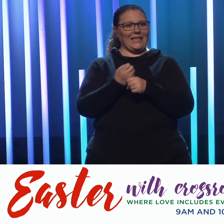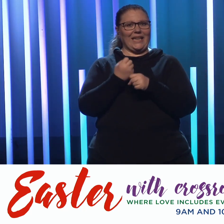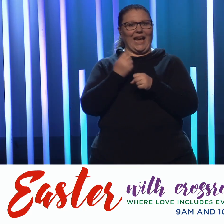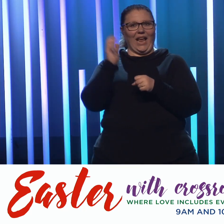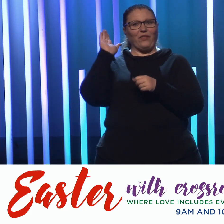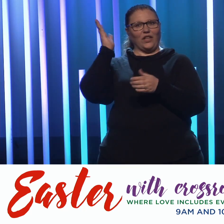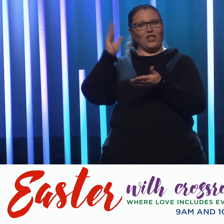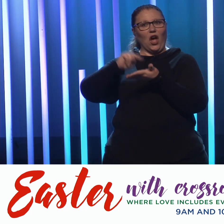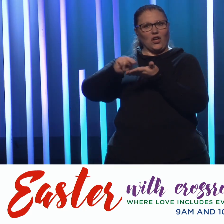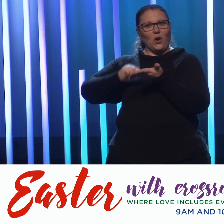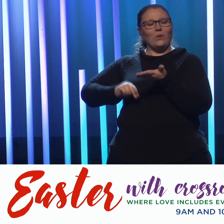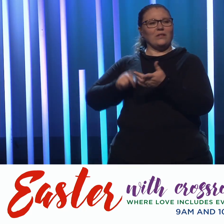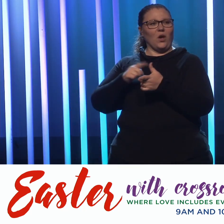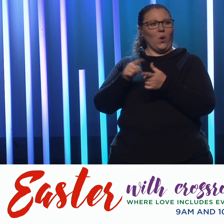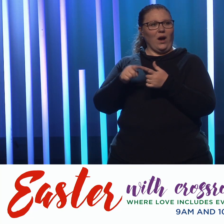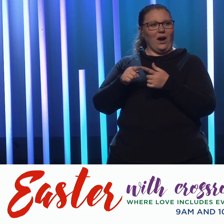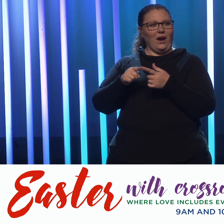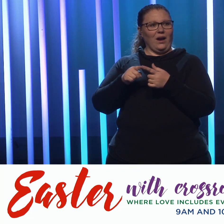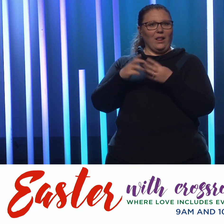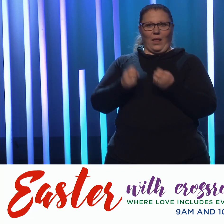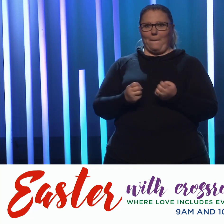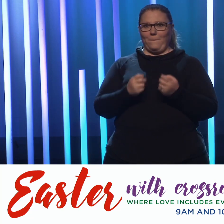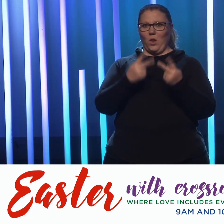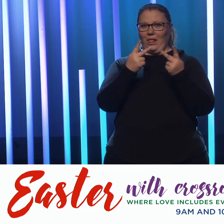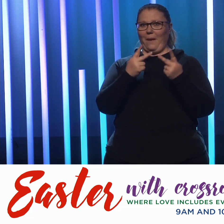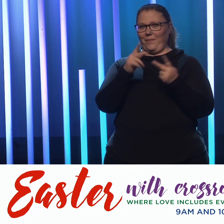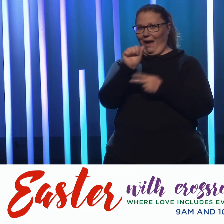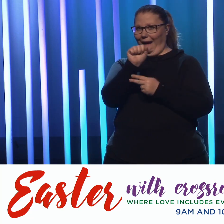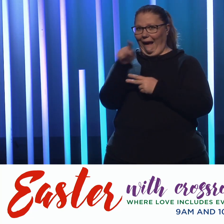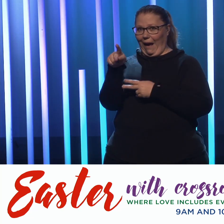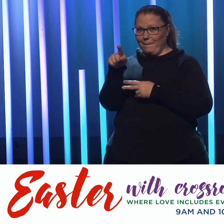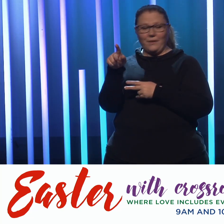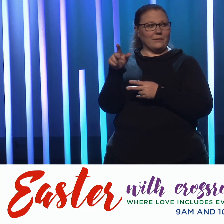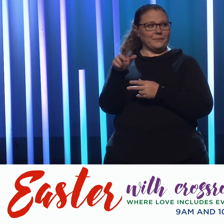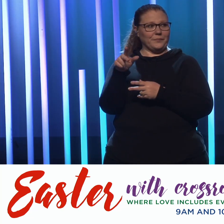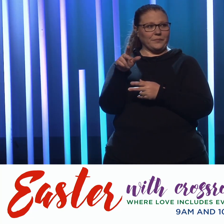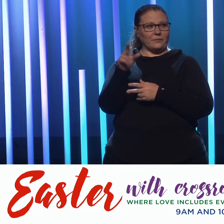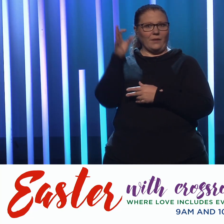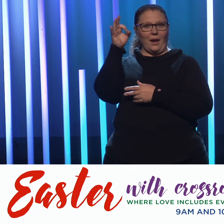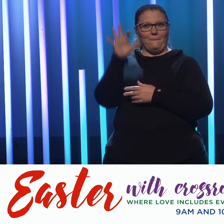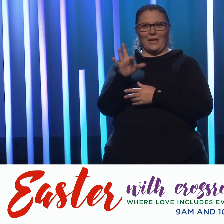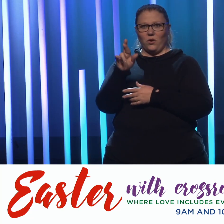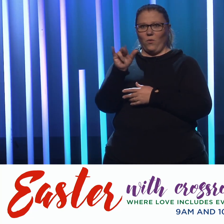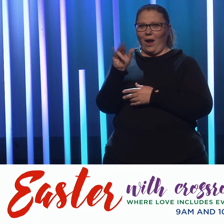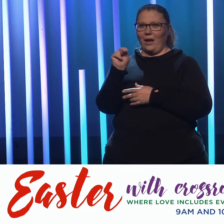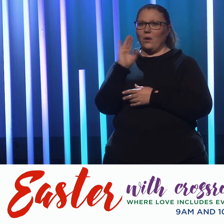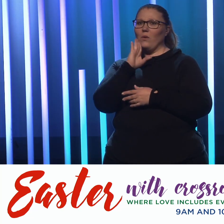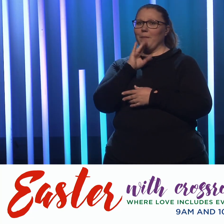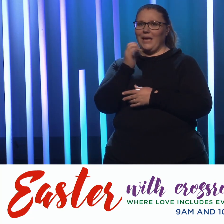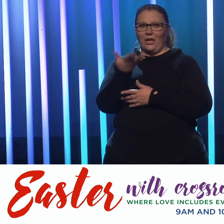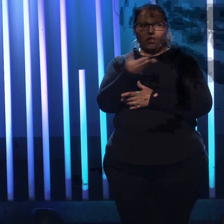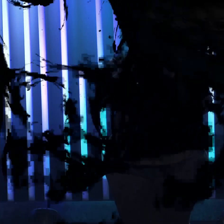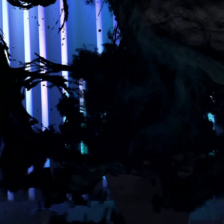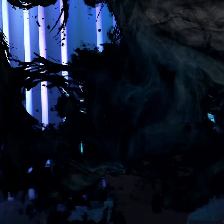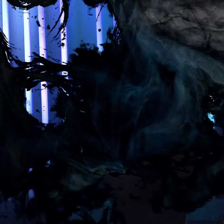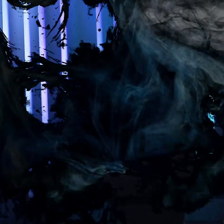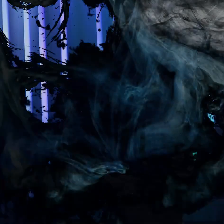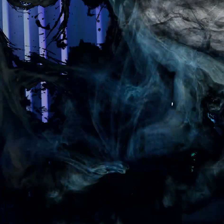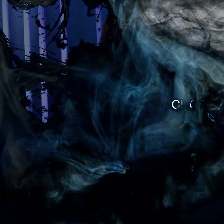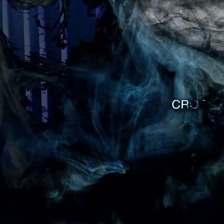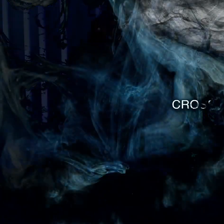talk notes or pull up the app, and Pastor Ryan will be up here in just a moment. Thank